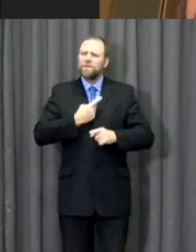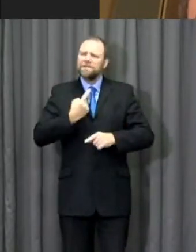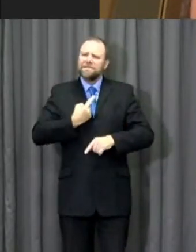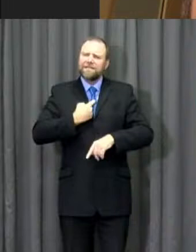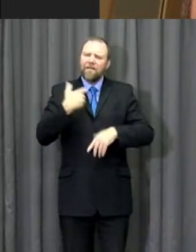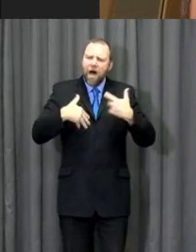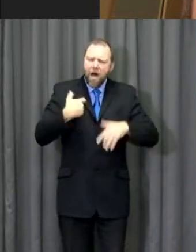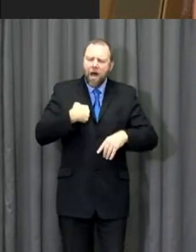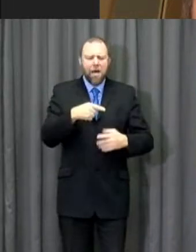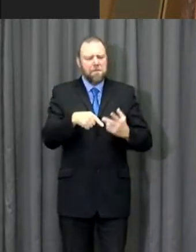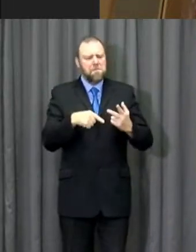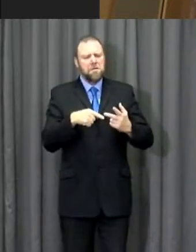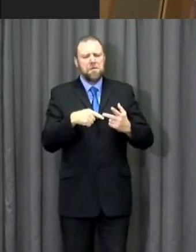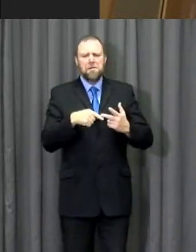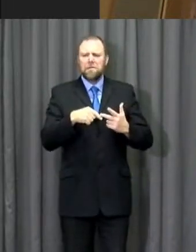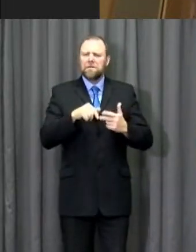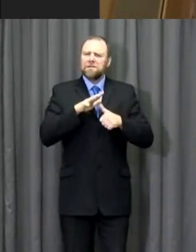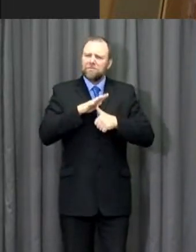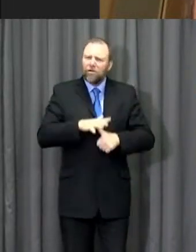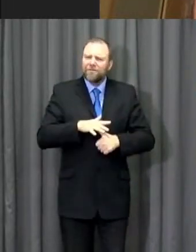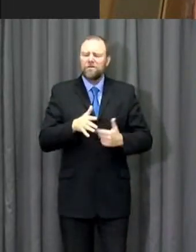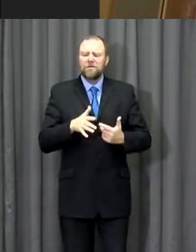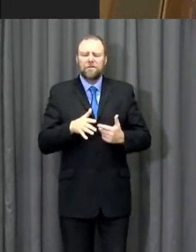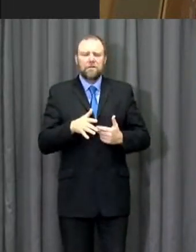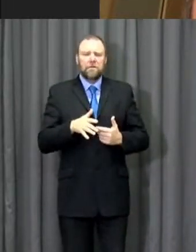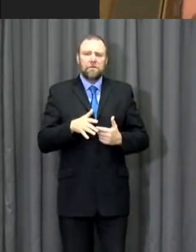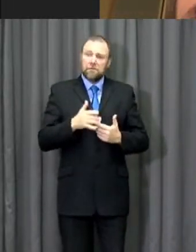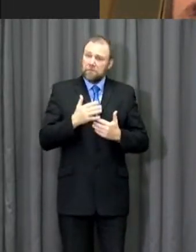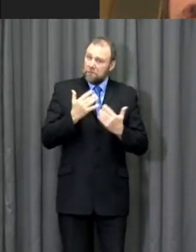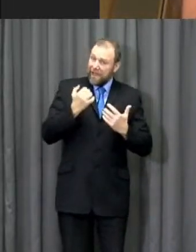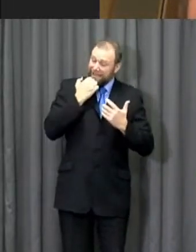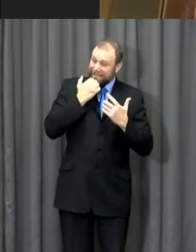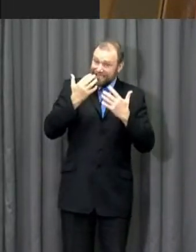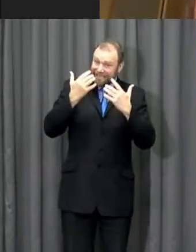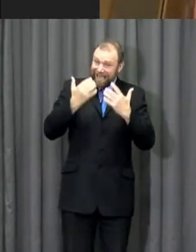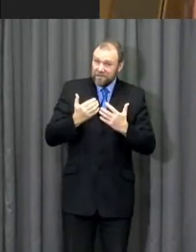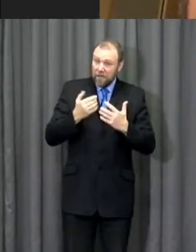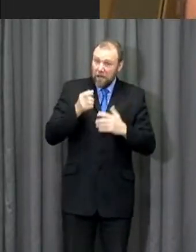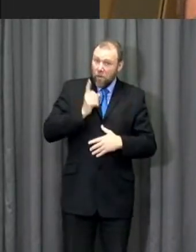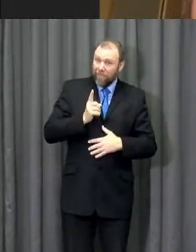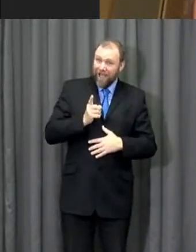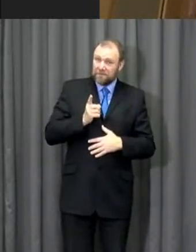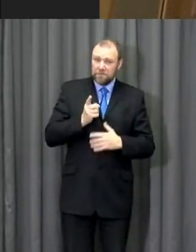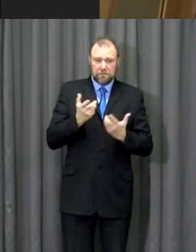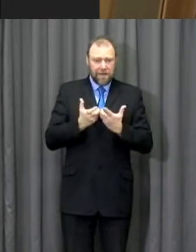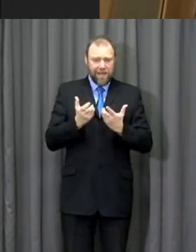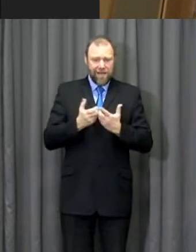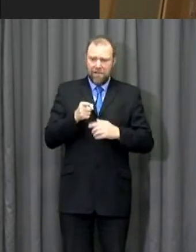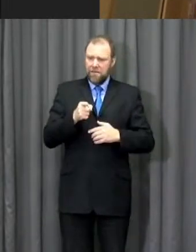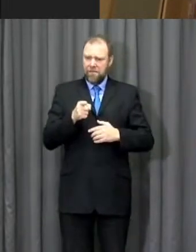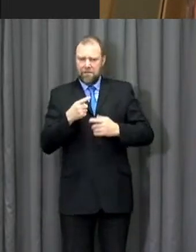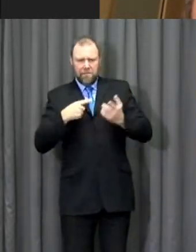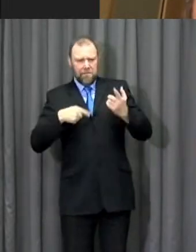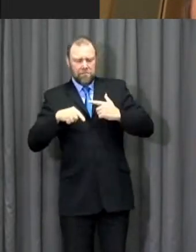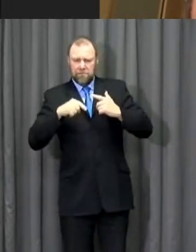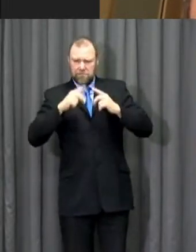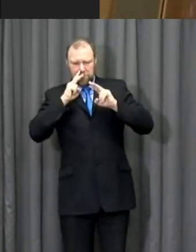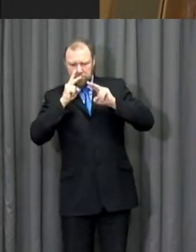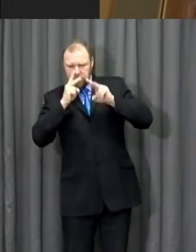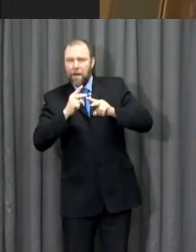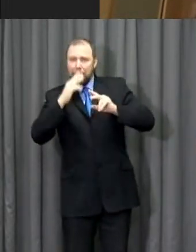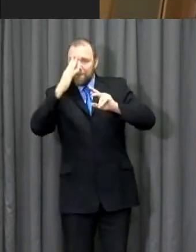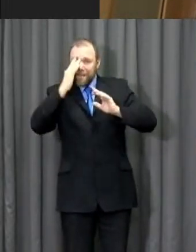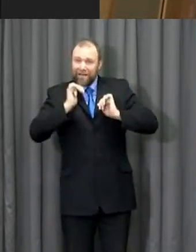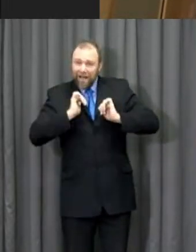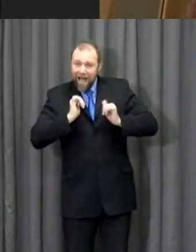anything in the data to reflect this? And how concerned is the government about the impact of closing schools on the mental and physical health of